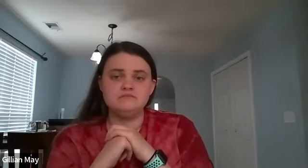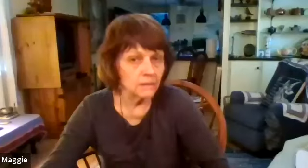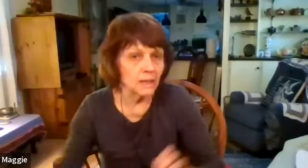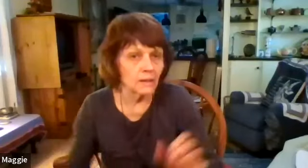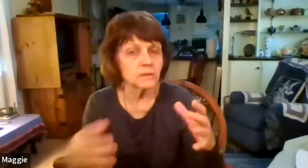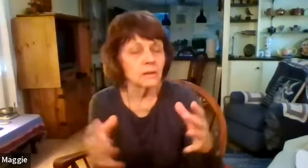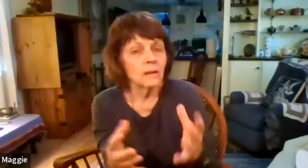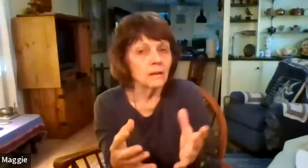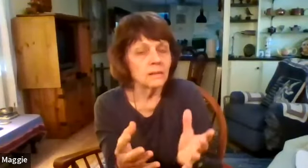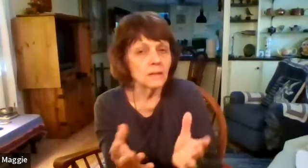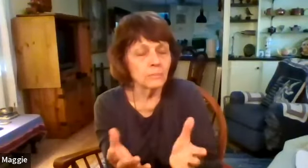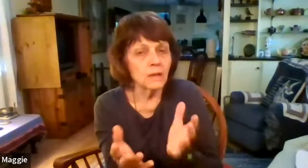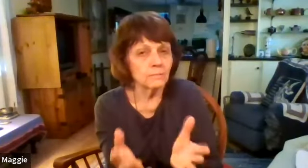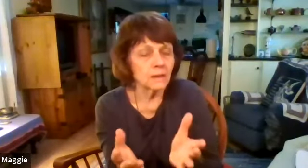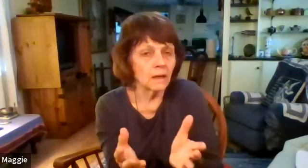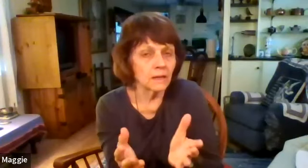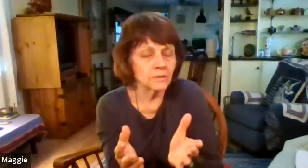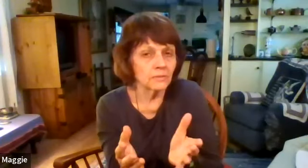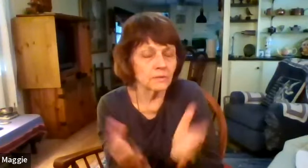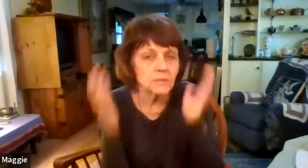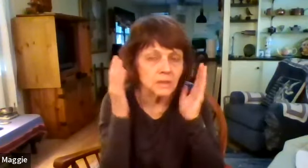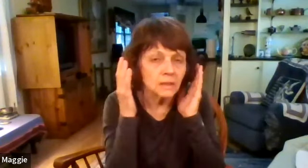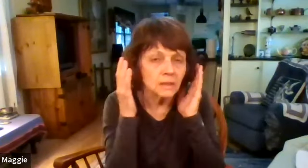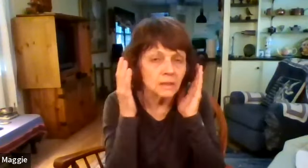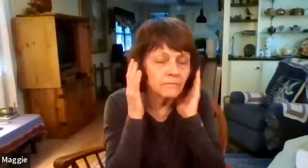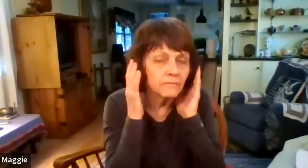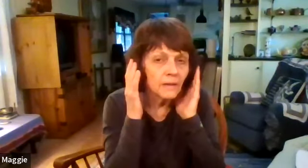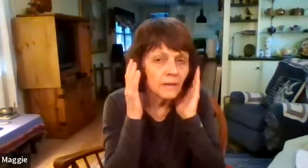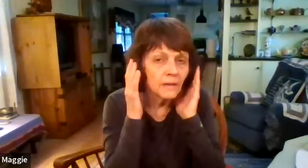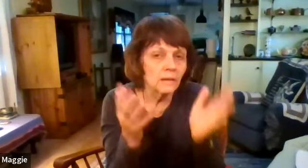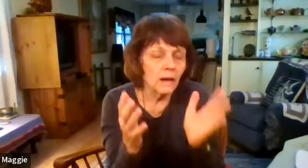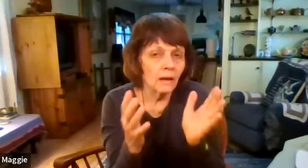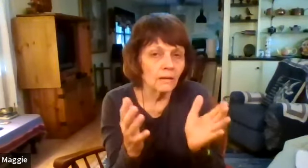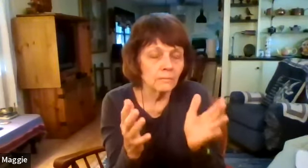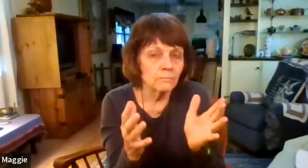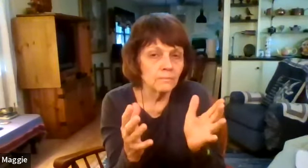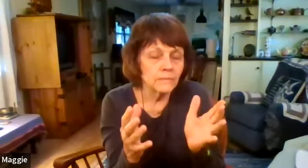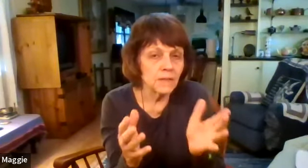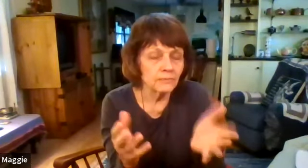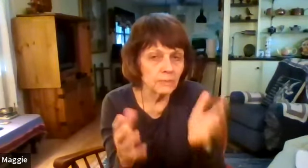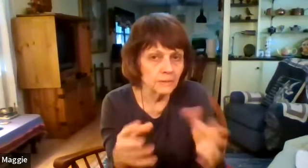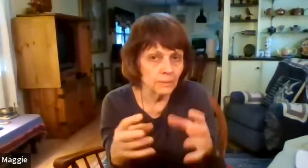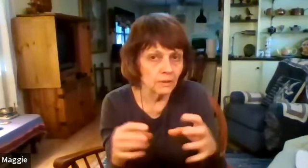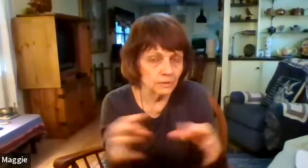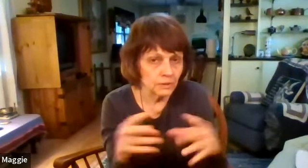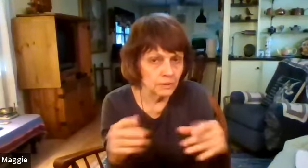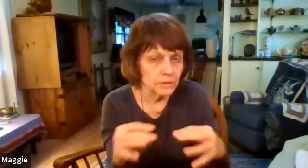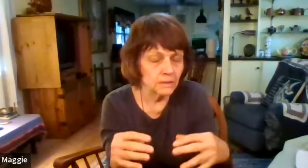movie, they bring up the controversy of deaf people using